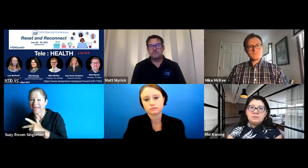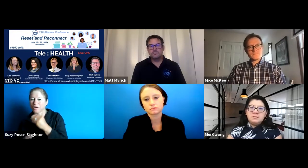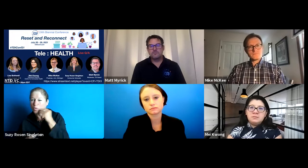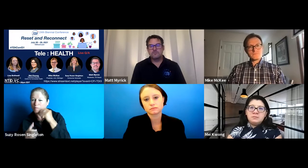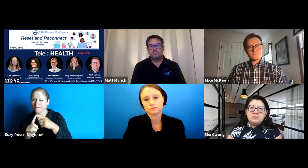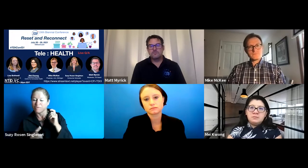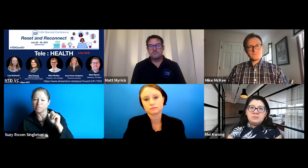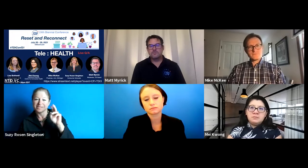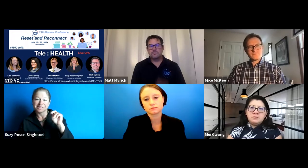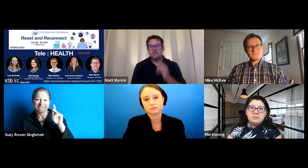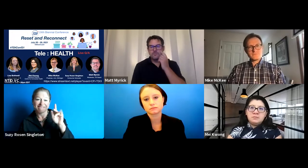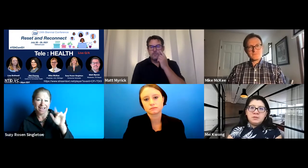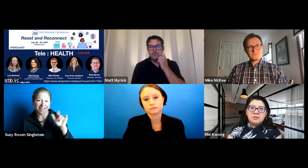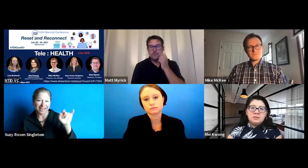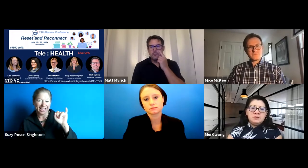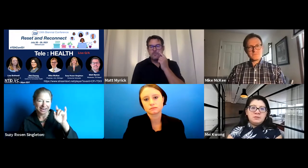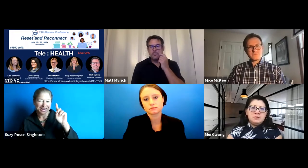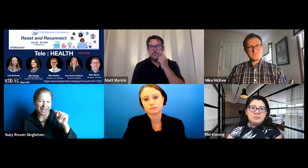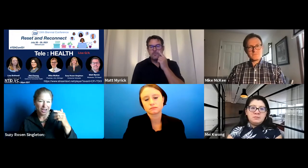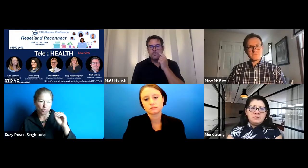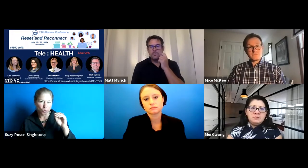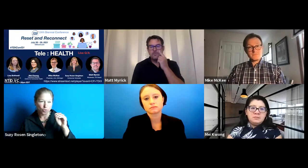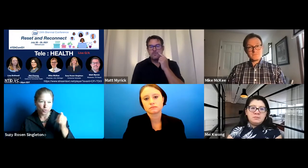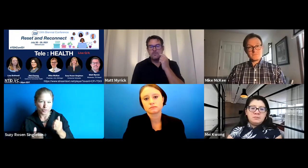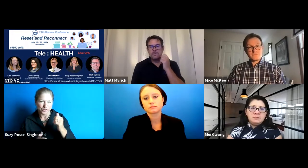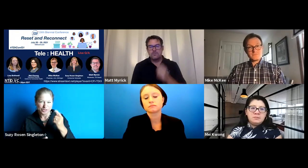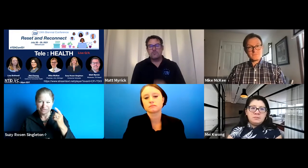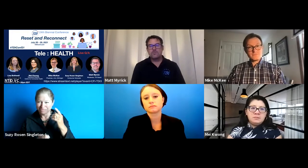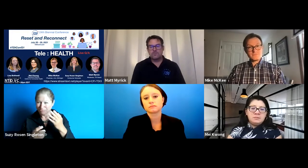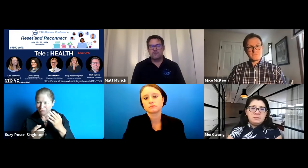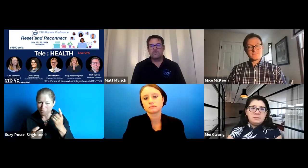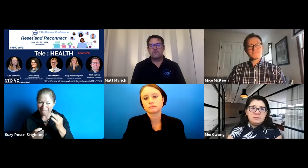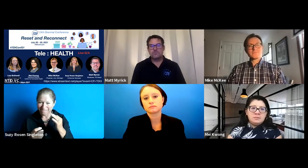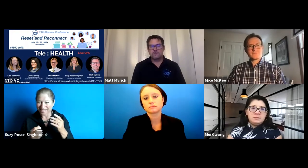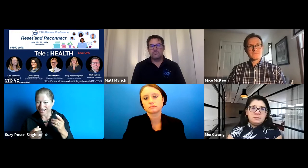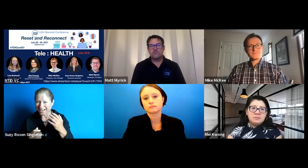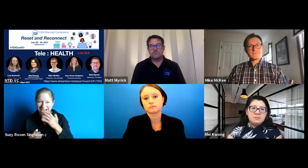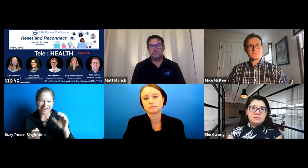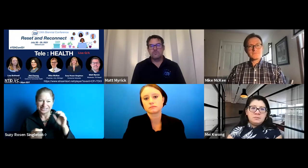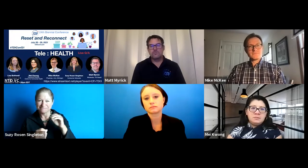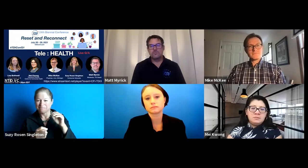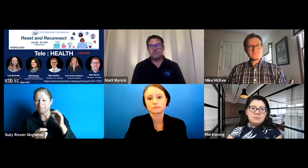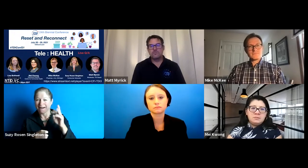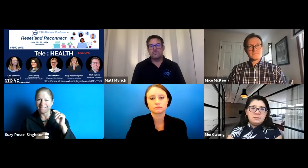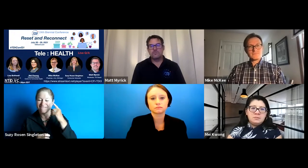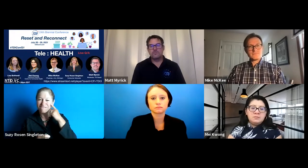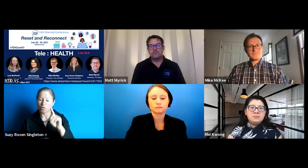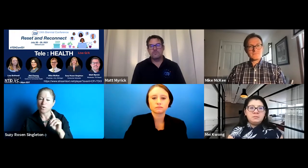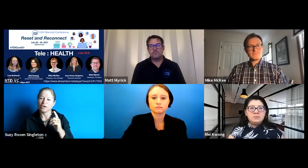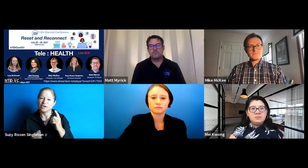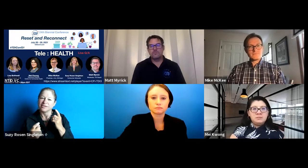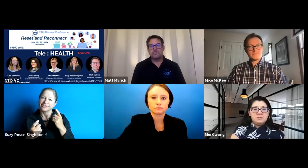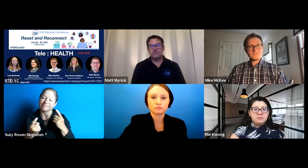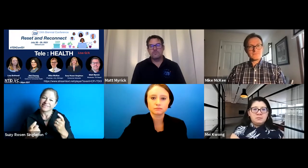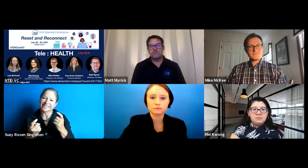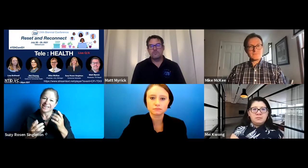2020, I got back home from Sun Valley, Idaho, which is one of the